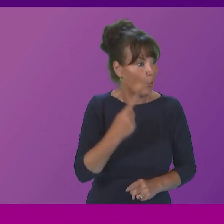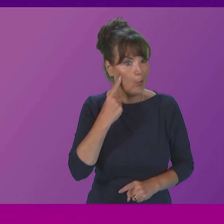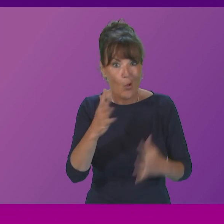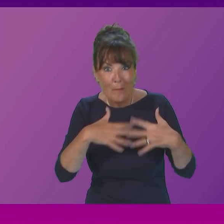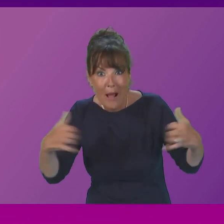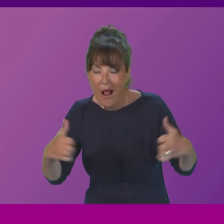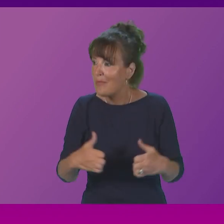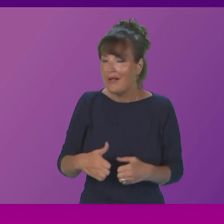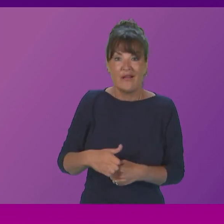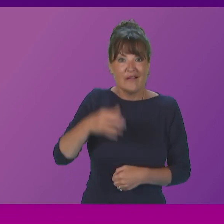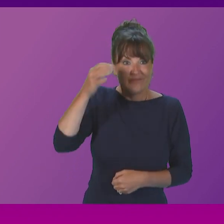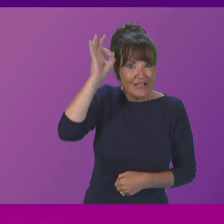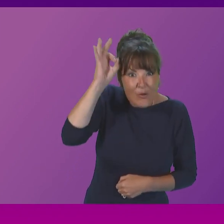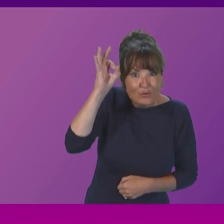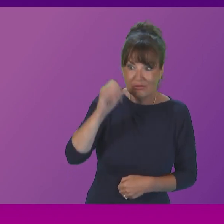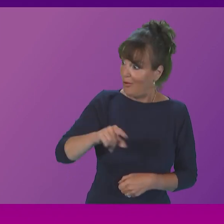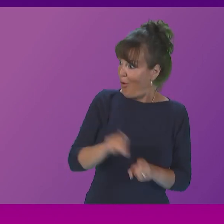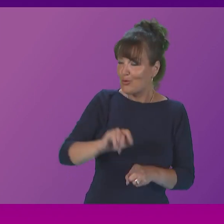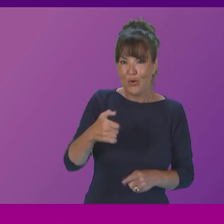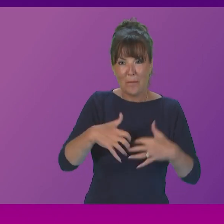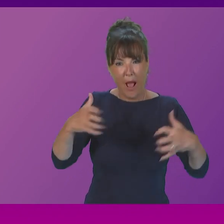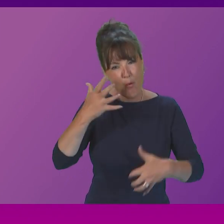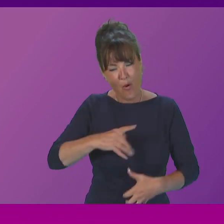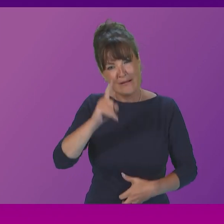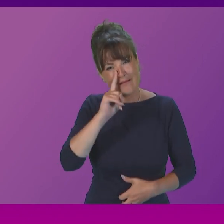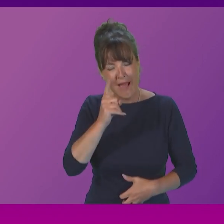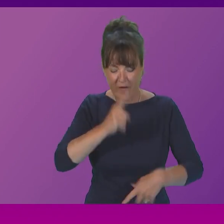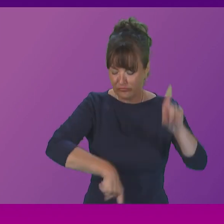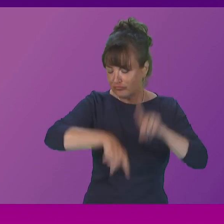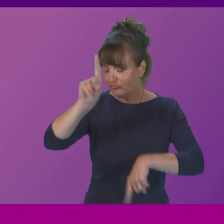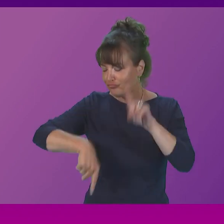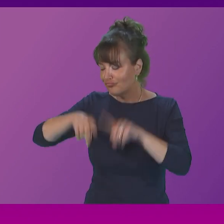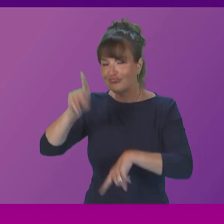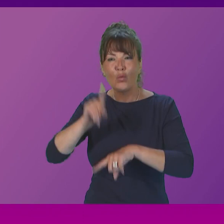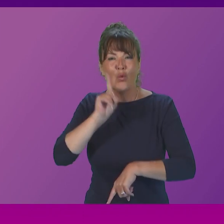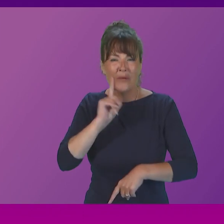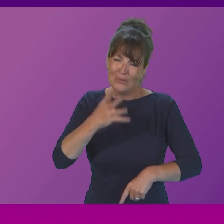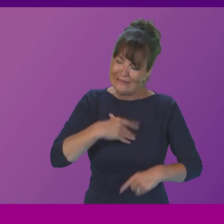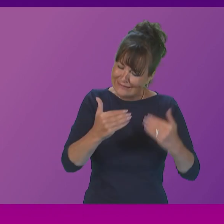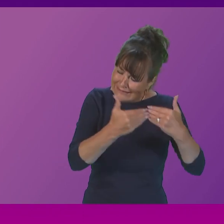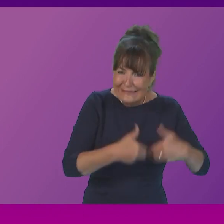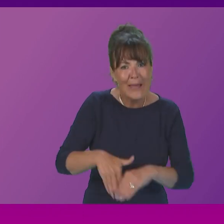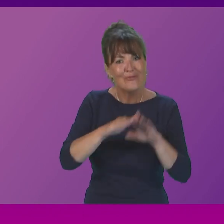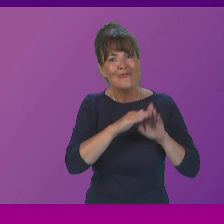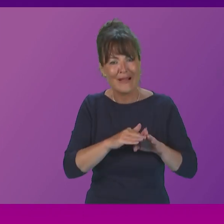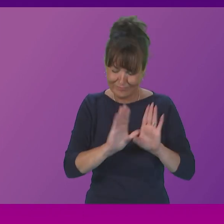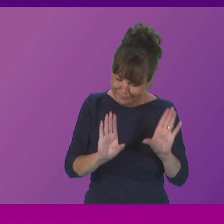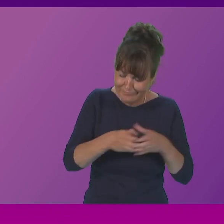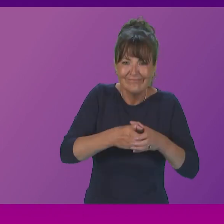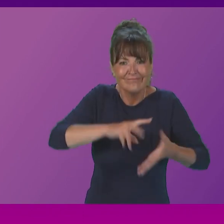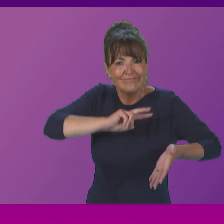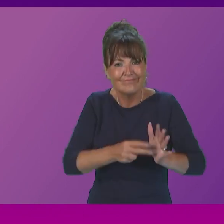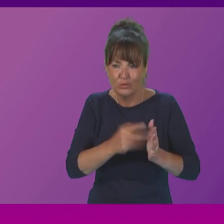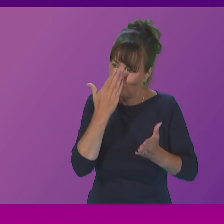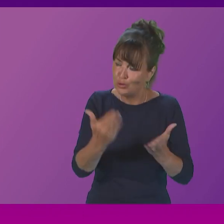our local councils and here in the Scottish Parliament. We need democratic institutions that truly reflect who we are as a